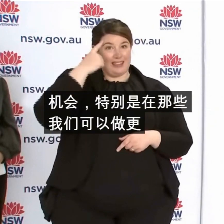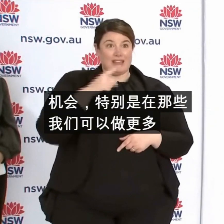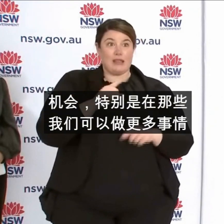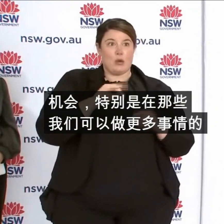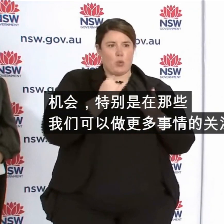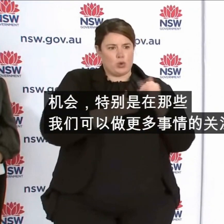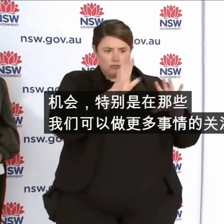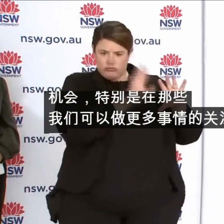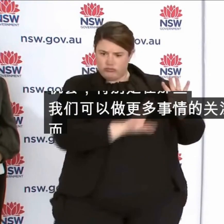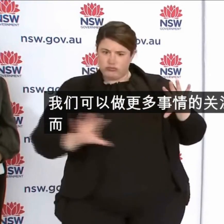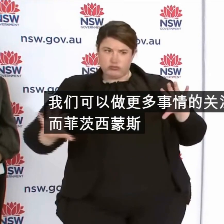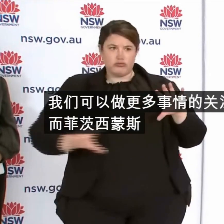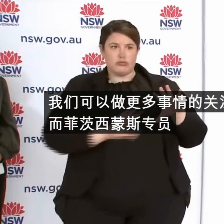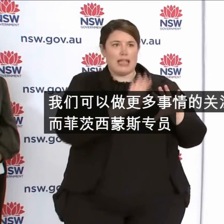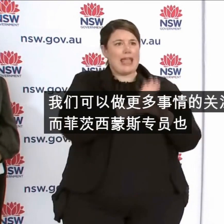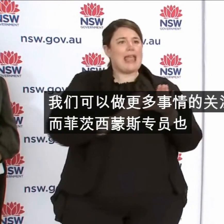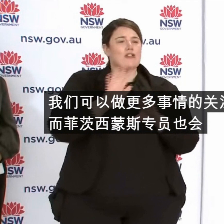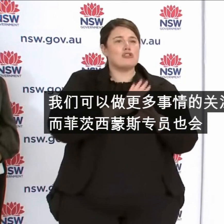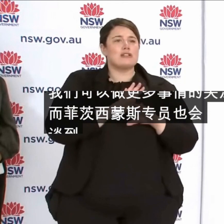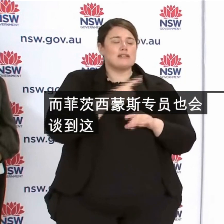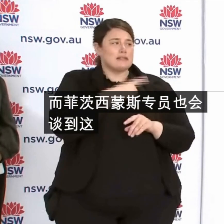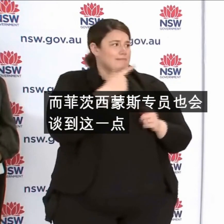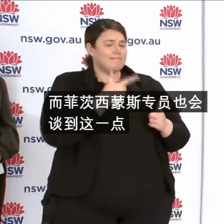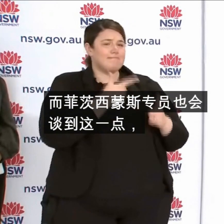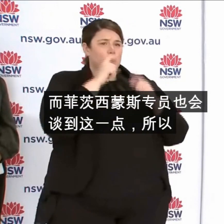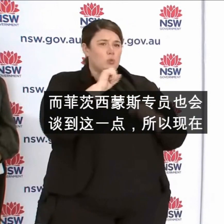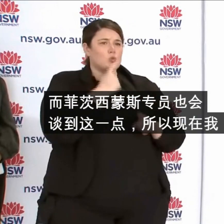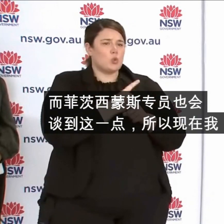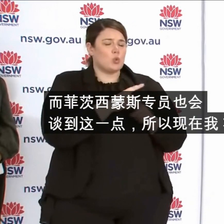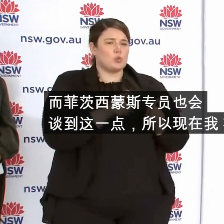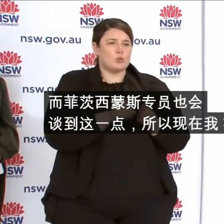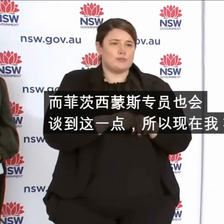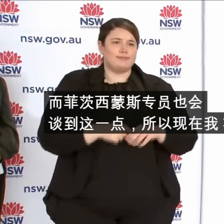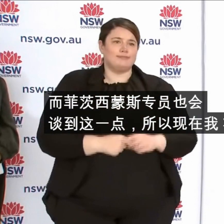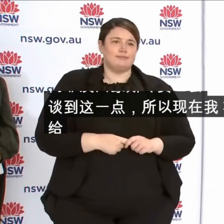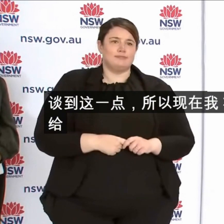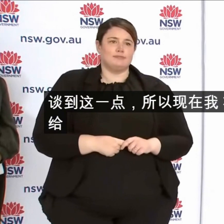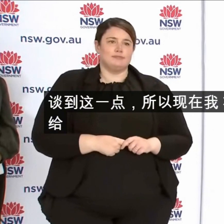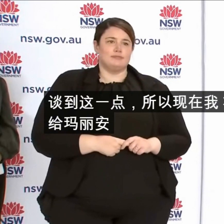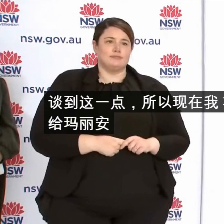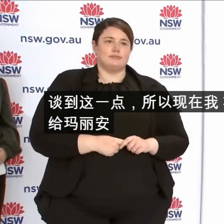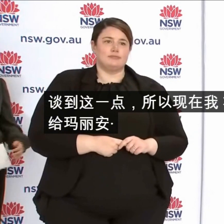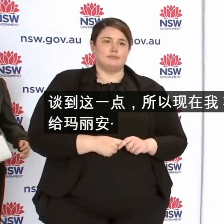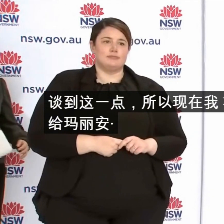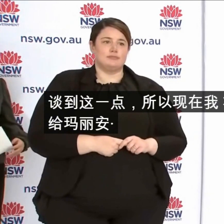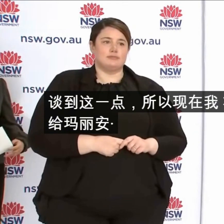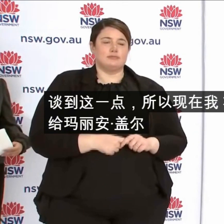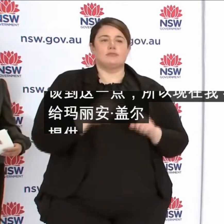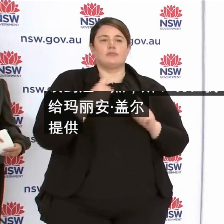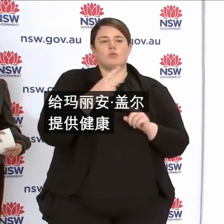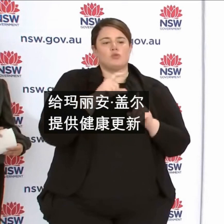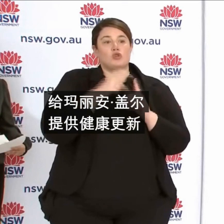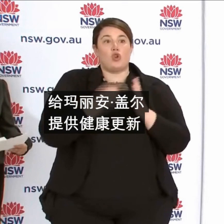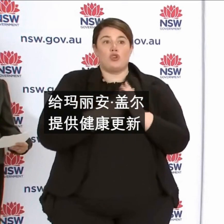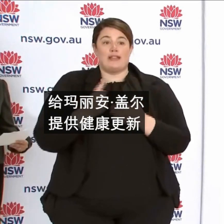areas of concern of what more we can do, and Commissioner Fitzsimmons will speak about that as well. So now I'll ask Dr. Marianne Gale to